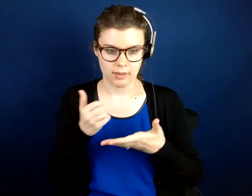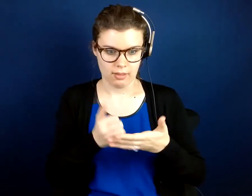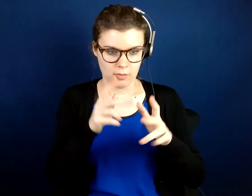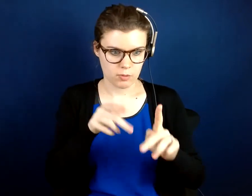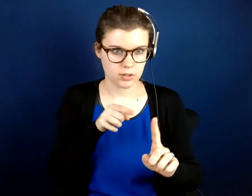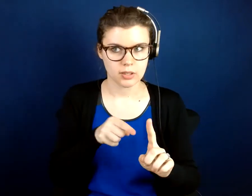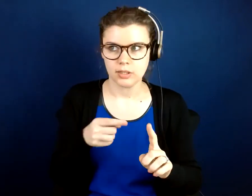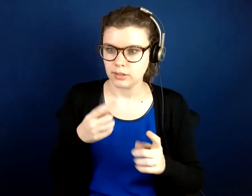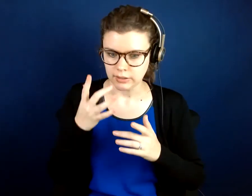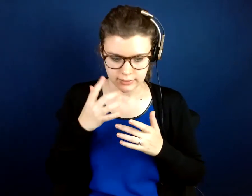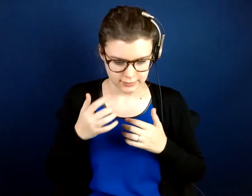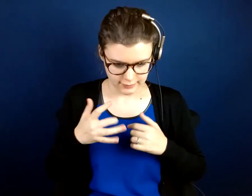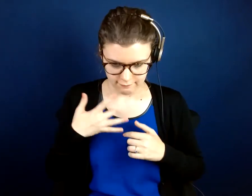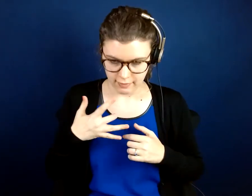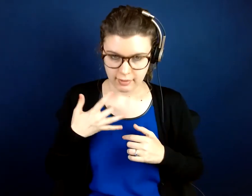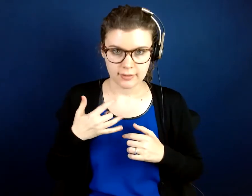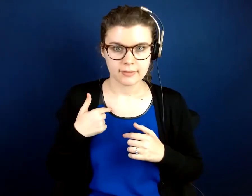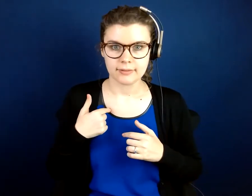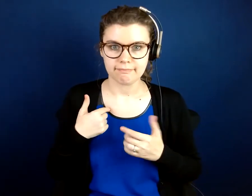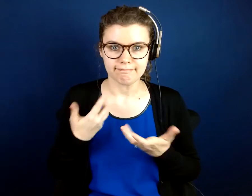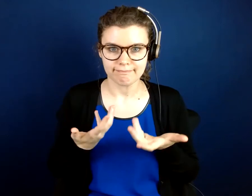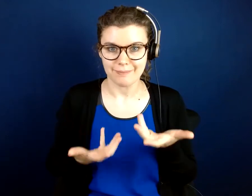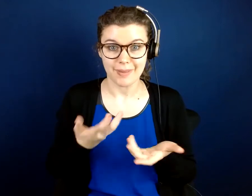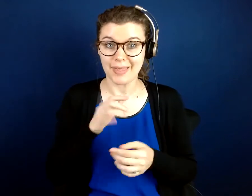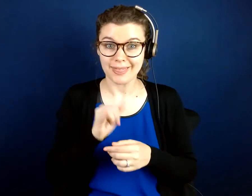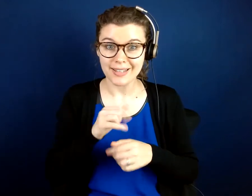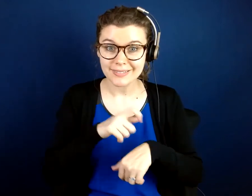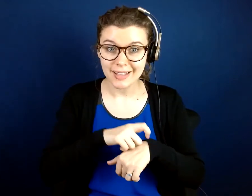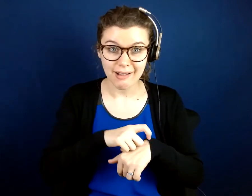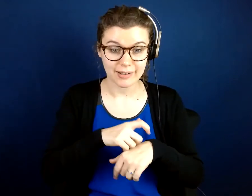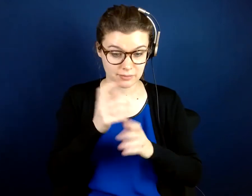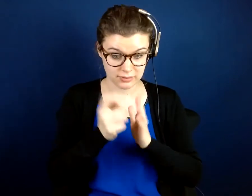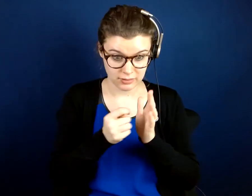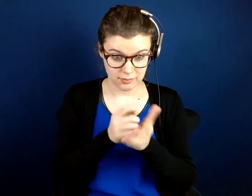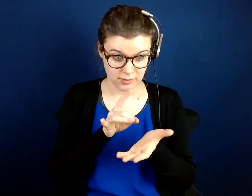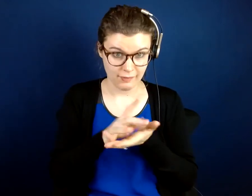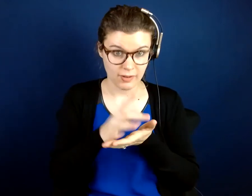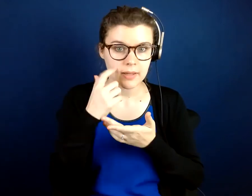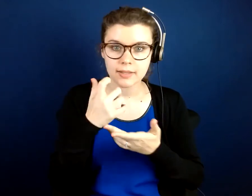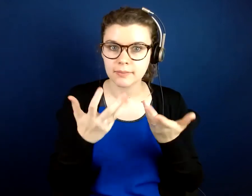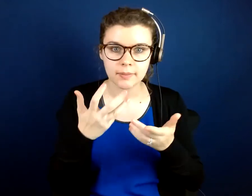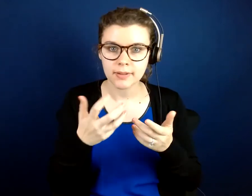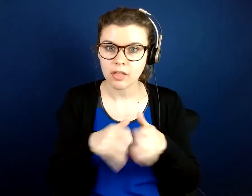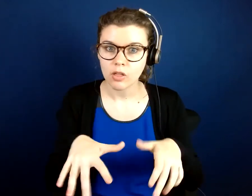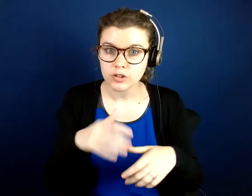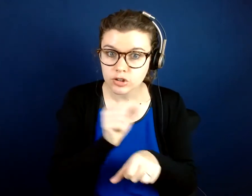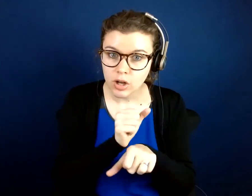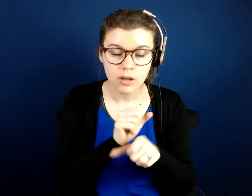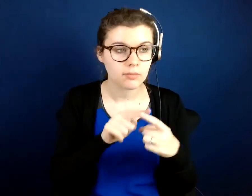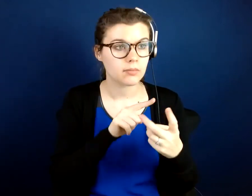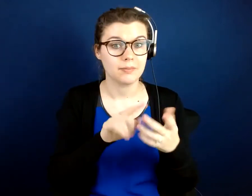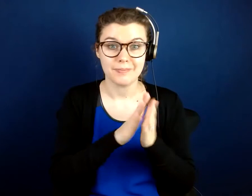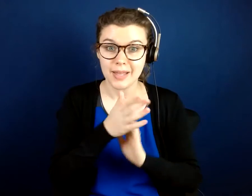has no choice but to receive an eviction due to various circumstances, such as loss of job, becoming disabled,